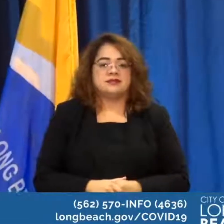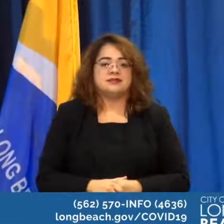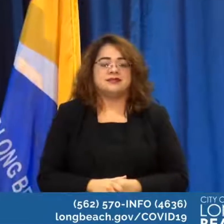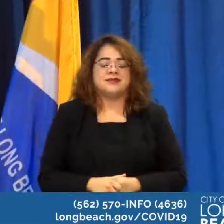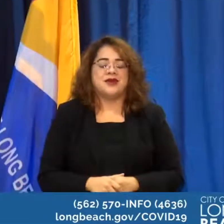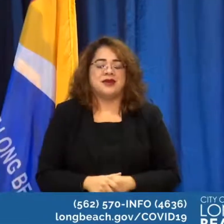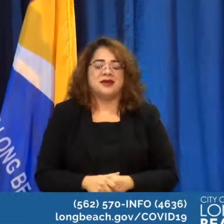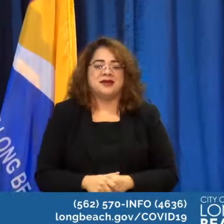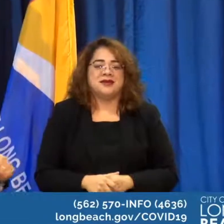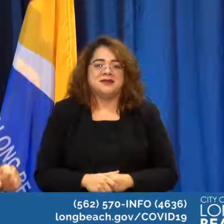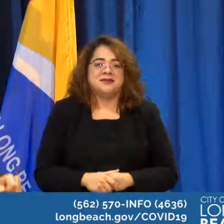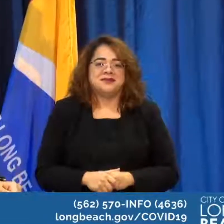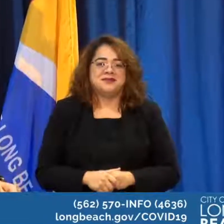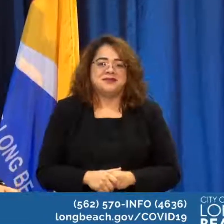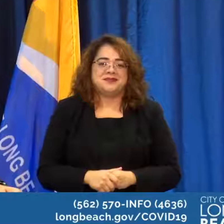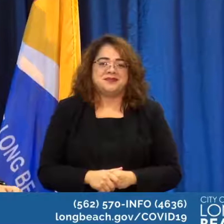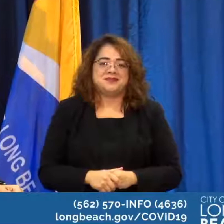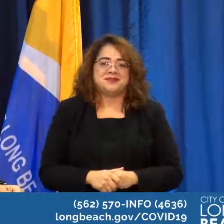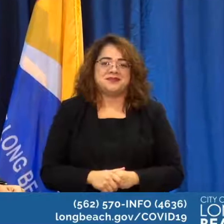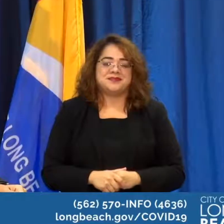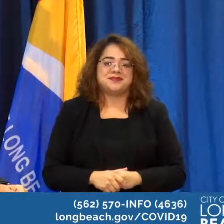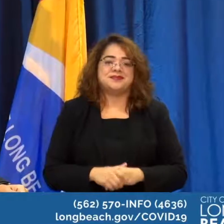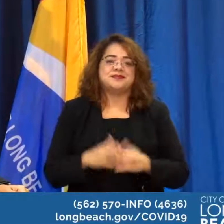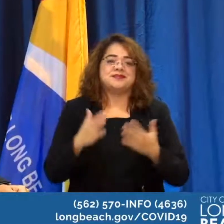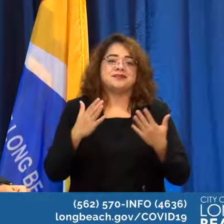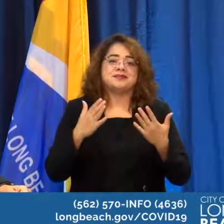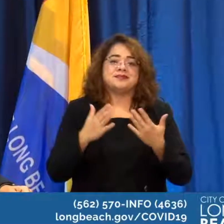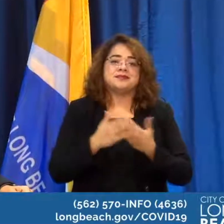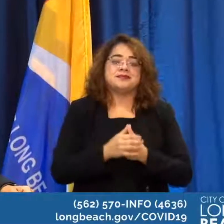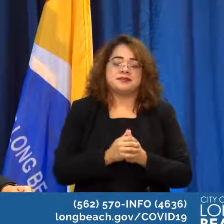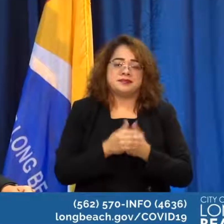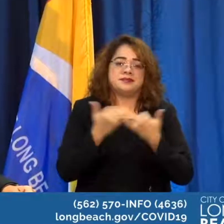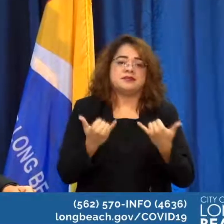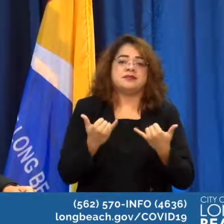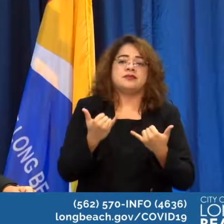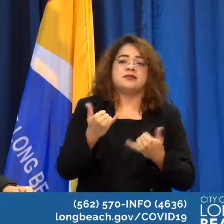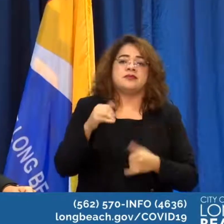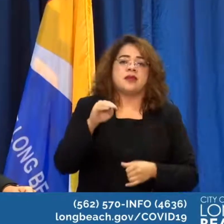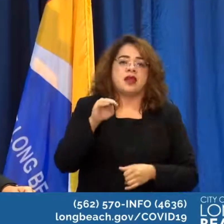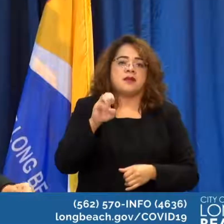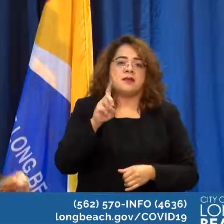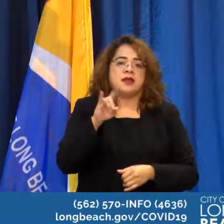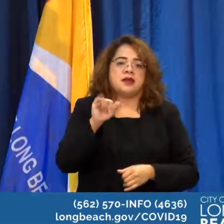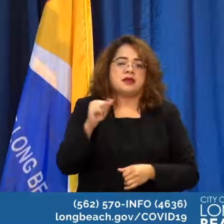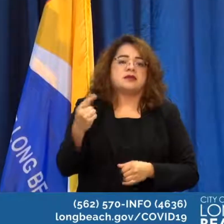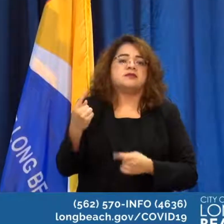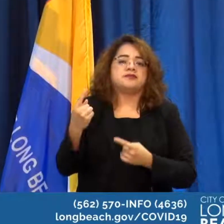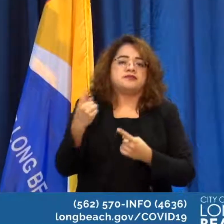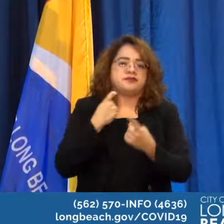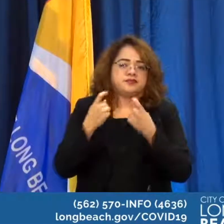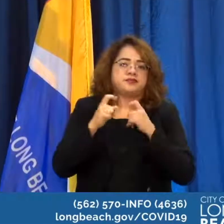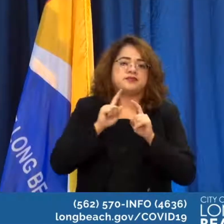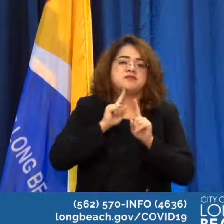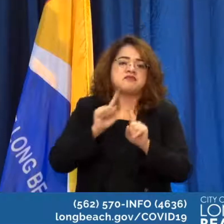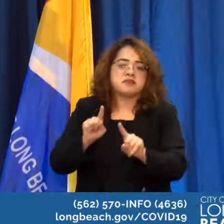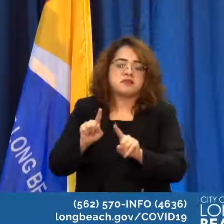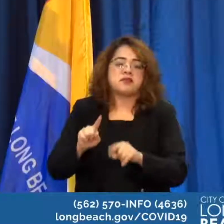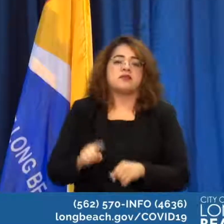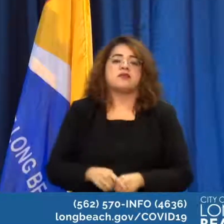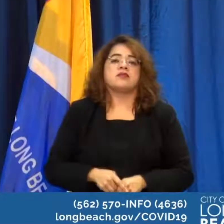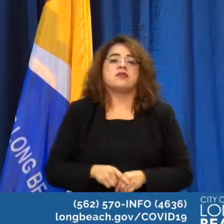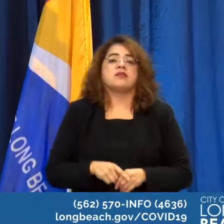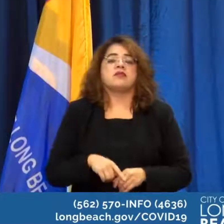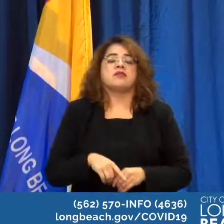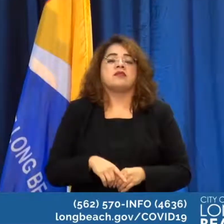Thank you. We'll go ahead and do questions. Great. Thank you. We'll now move on to media questions. We'll be taking one question each. Any